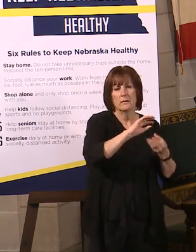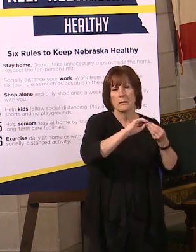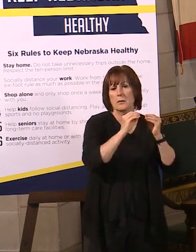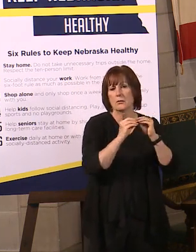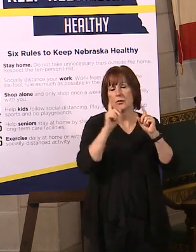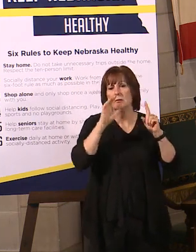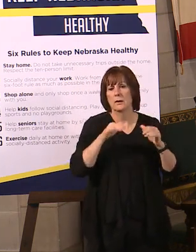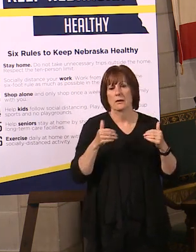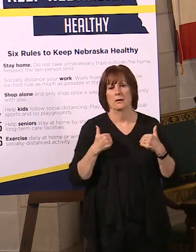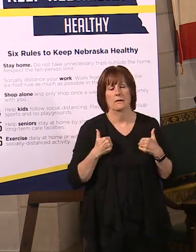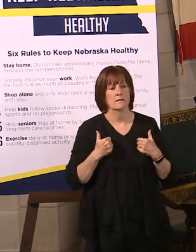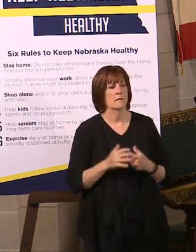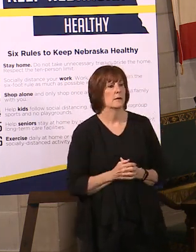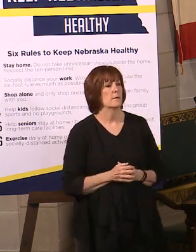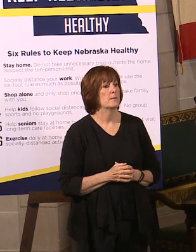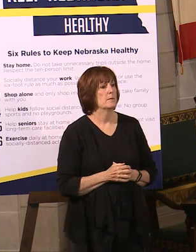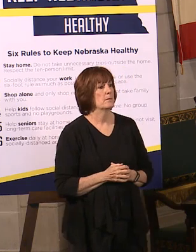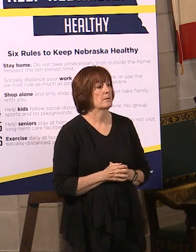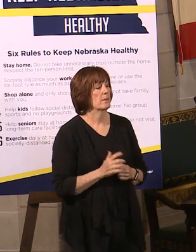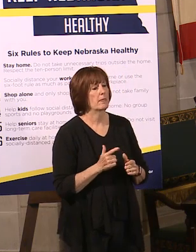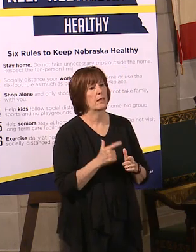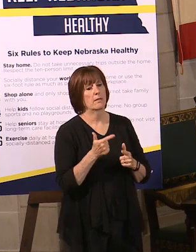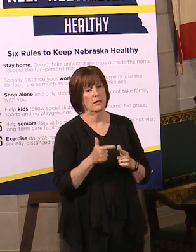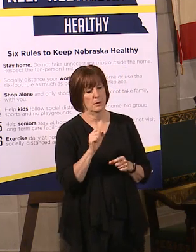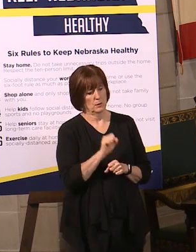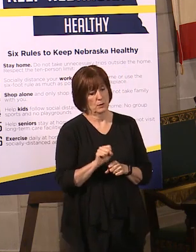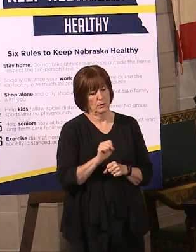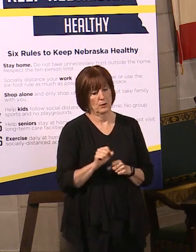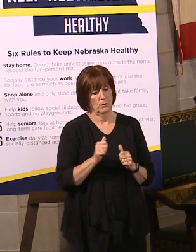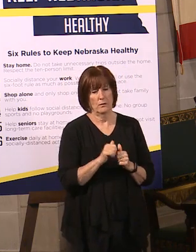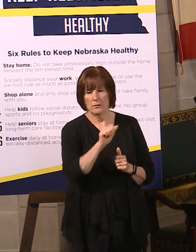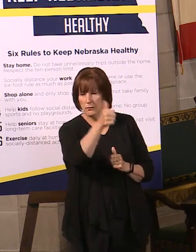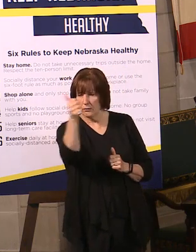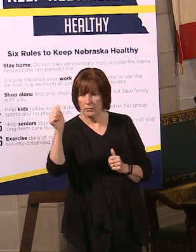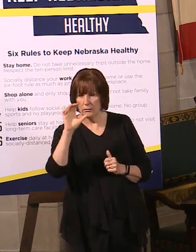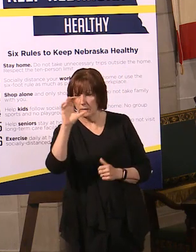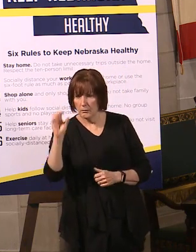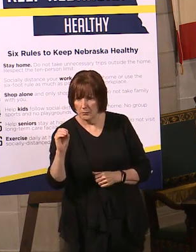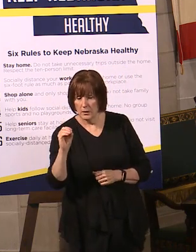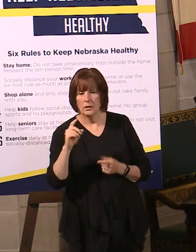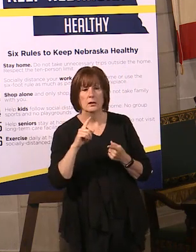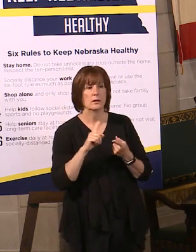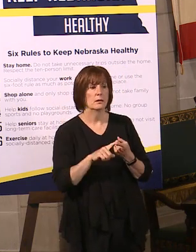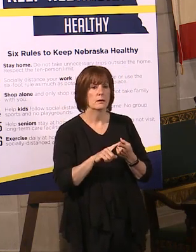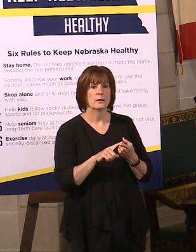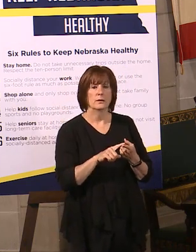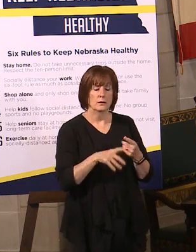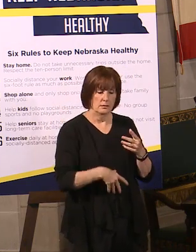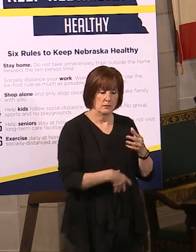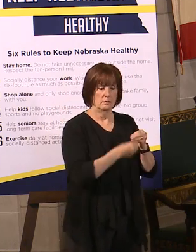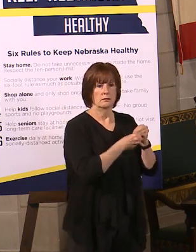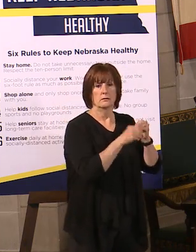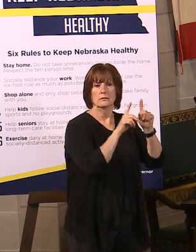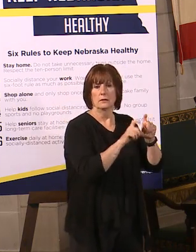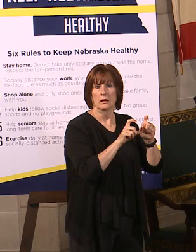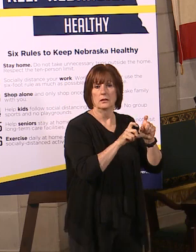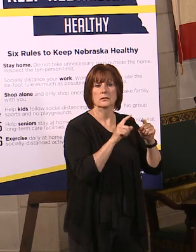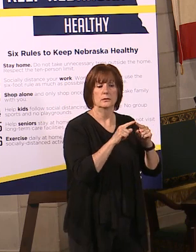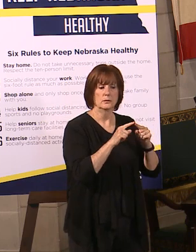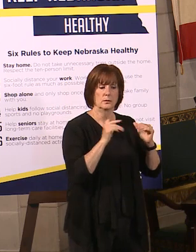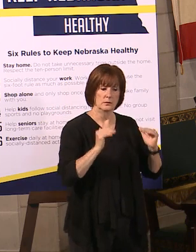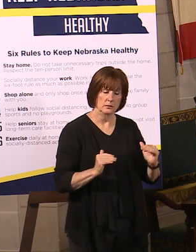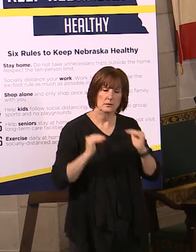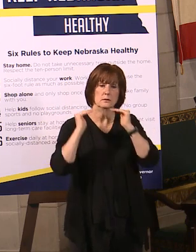to have as part of that. Then we are working with some other companies to be able to get some additional testing to take us to the next leg